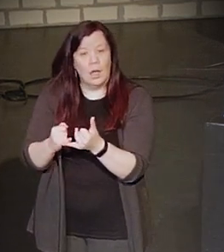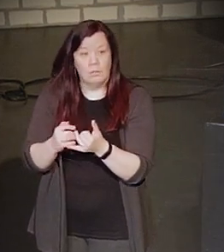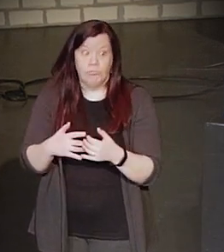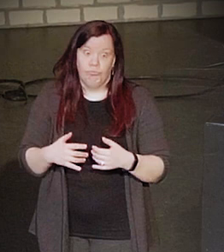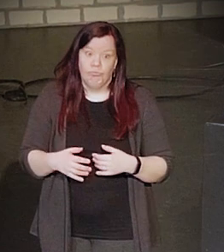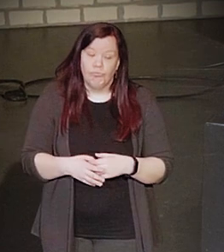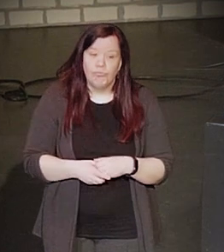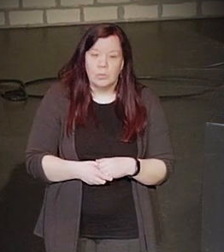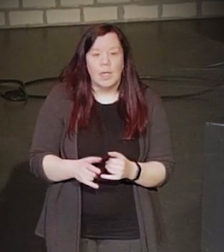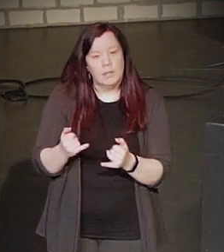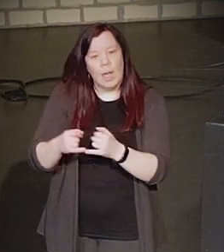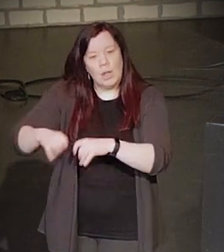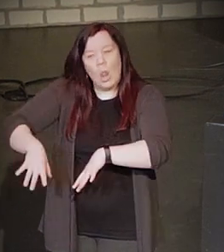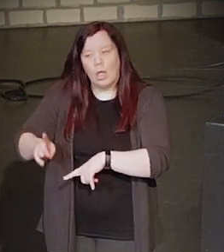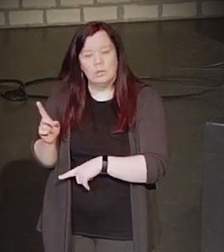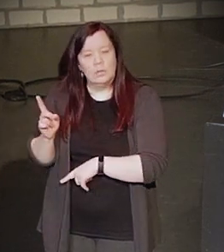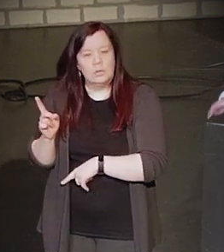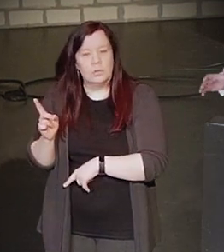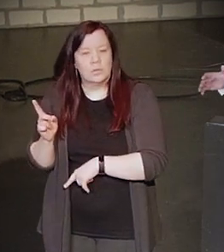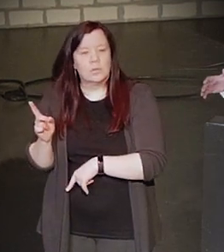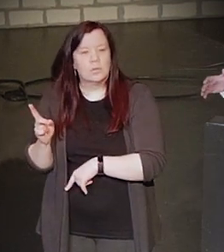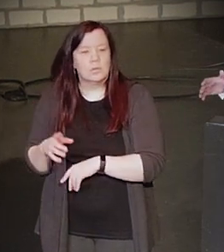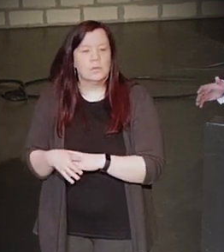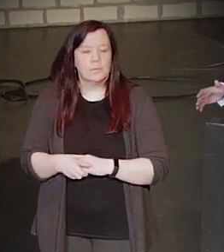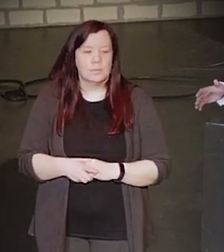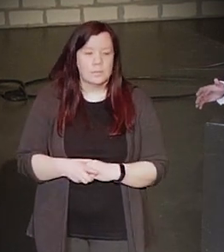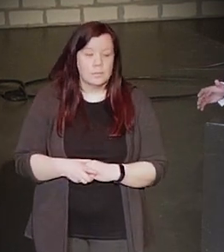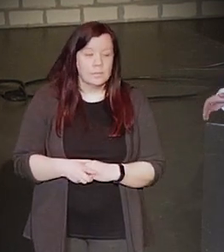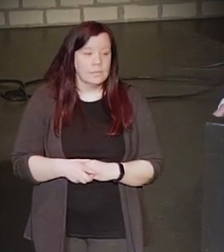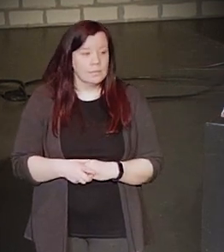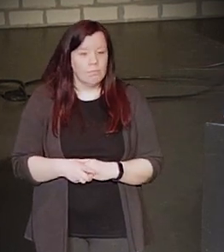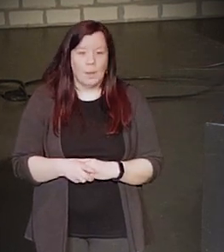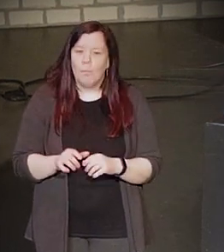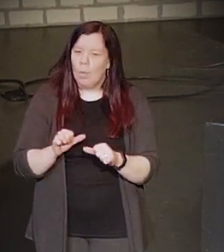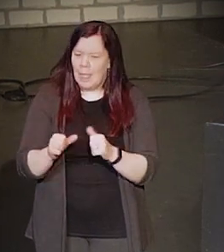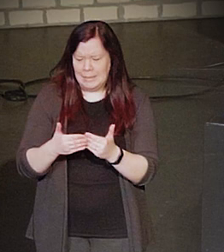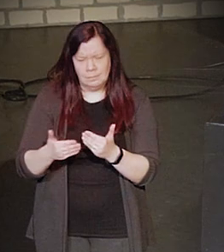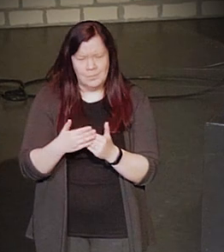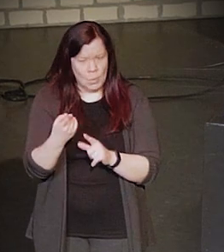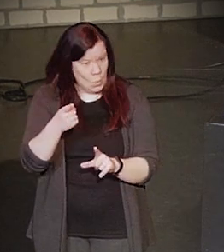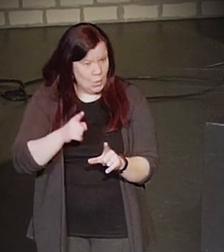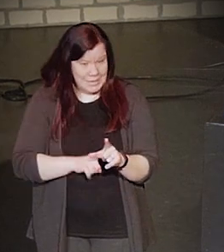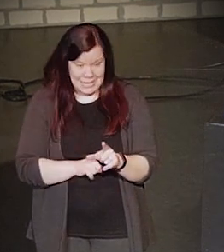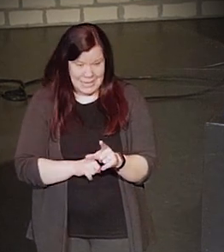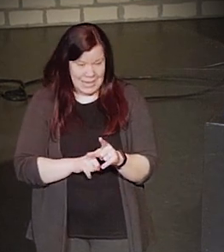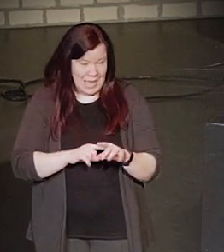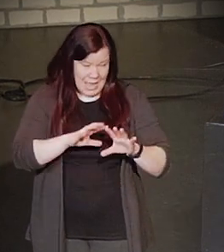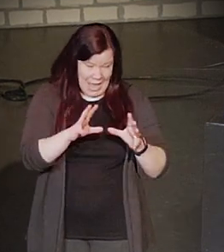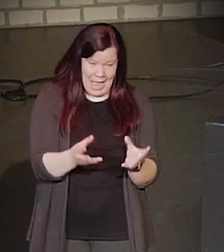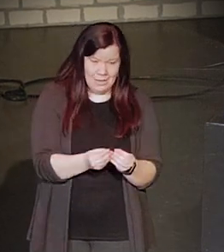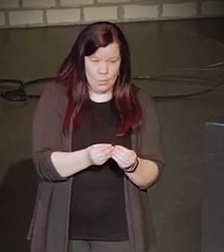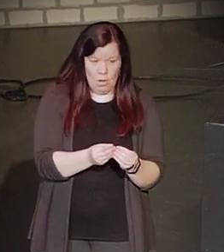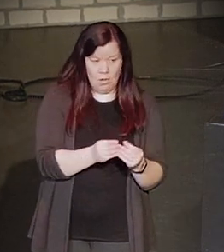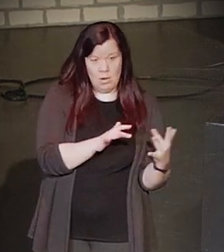Fine, Sparta loses that battle, but then within a year, all the people who had fought